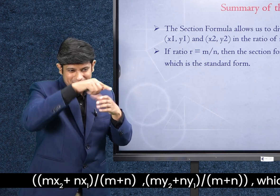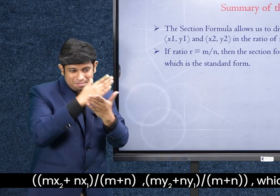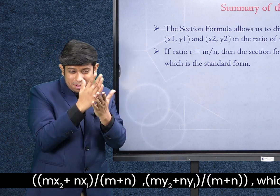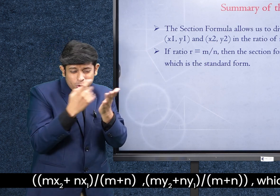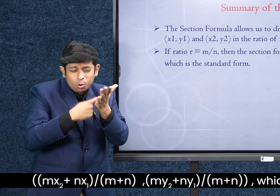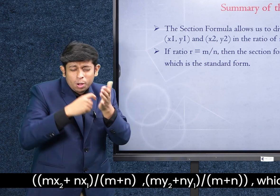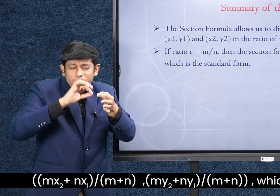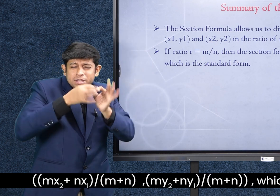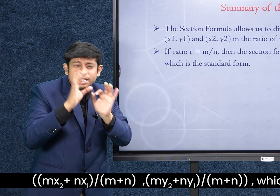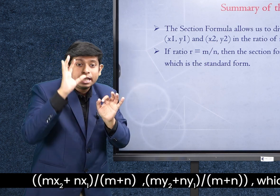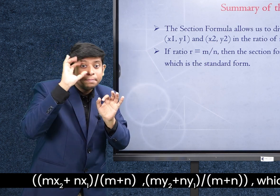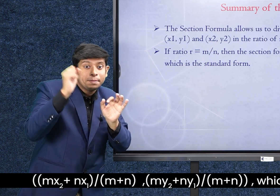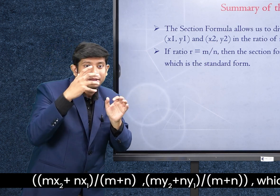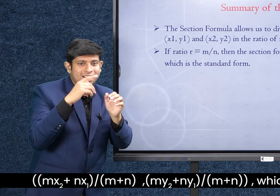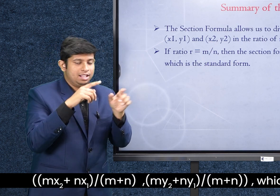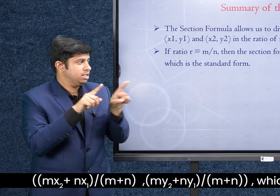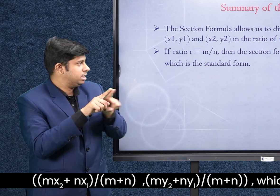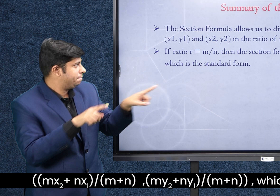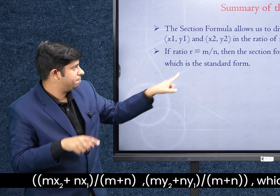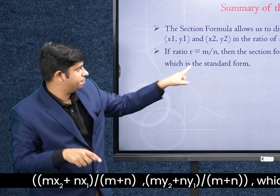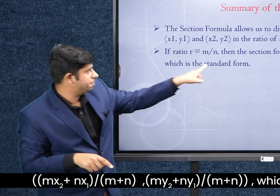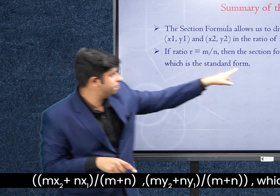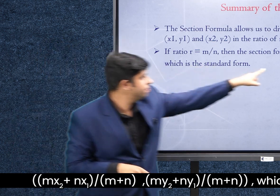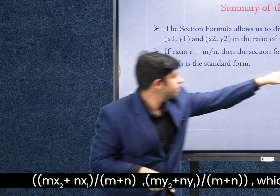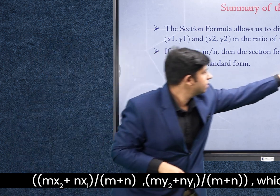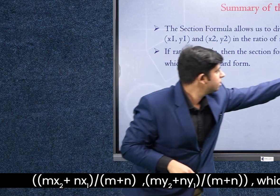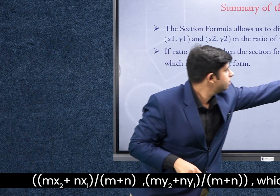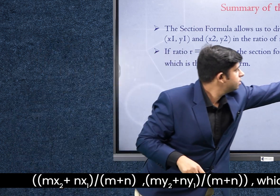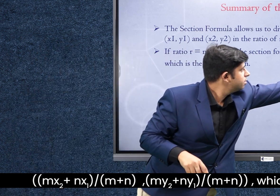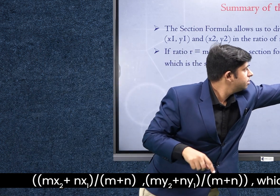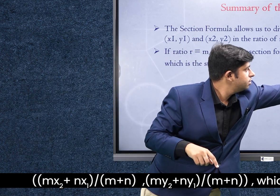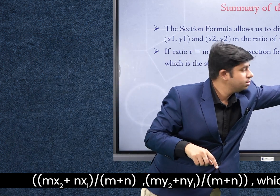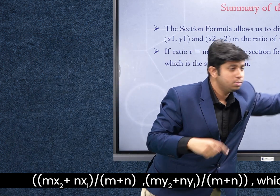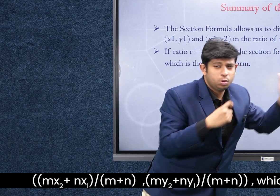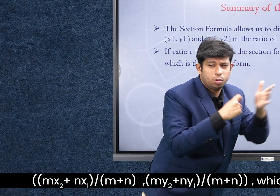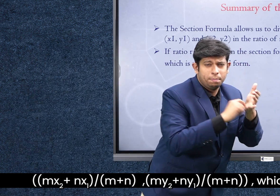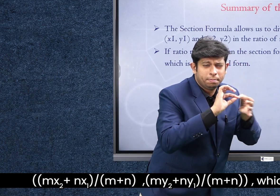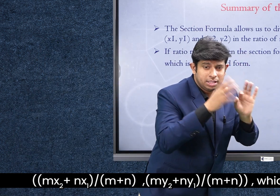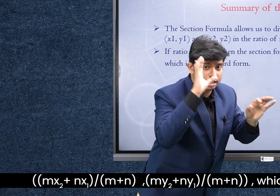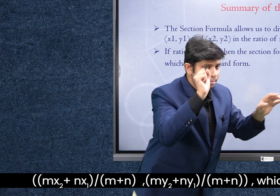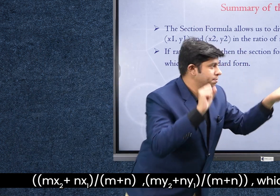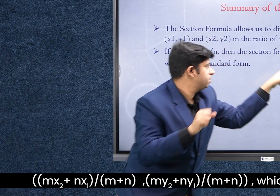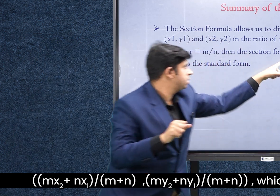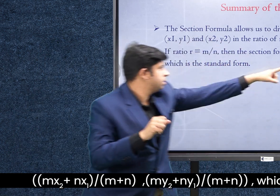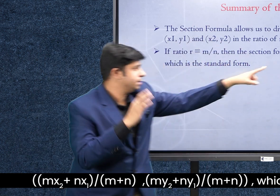n, my2 plus ny1 by m plus n, which is the standard form.